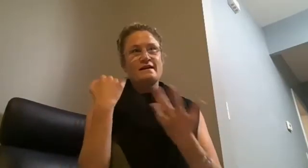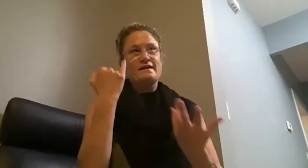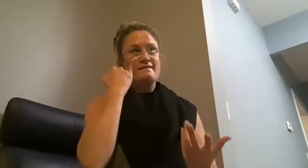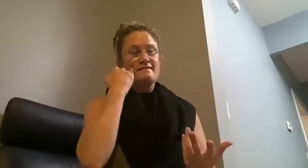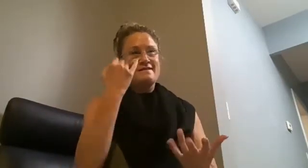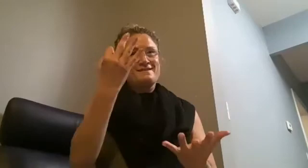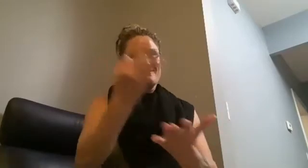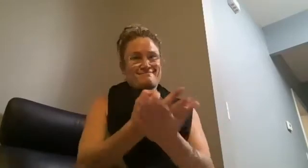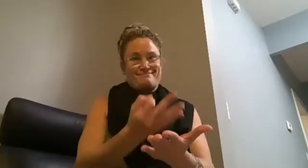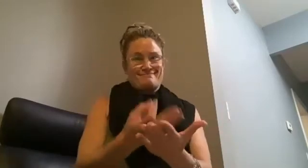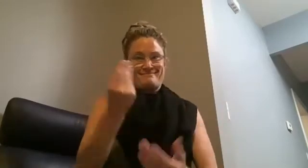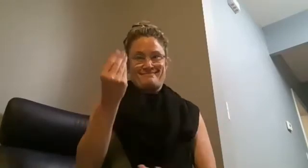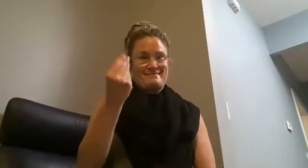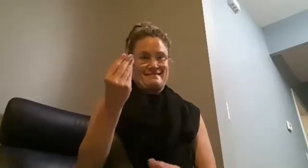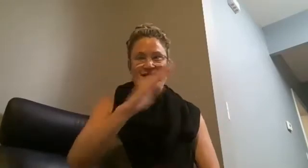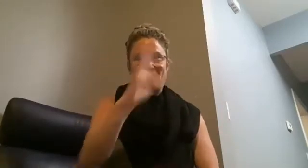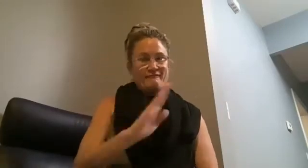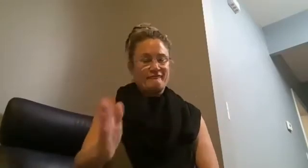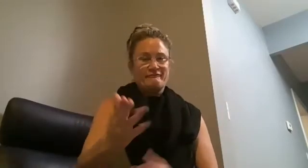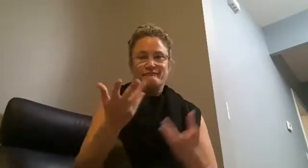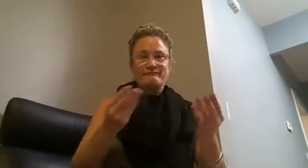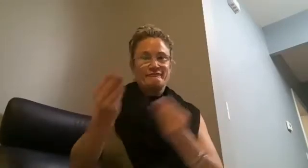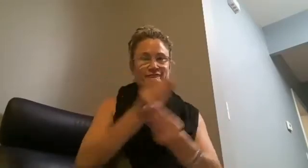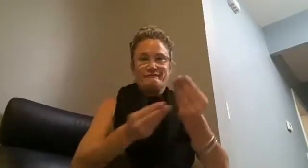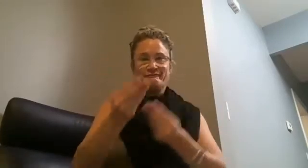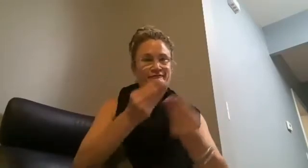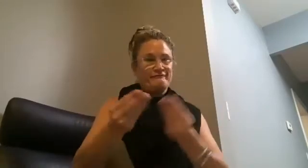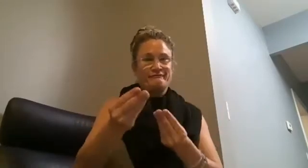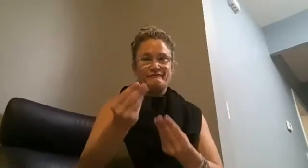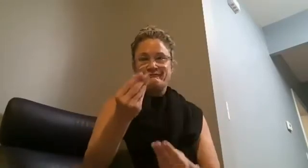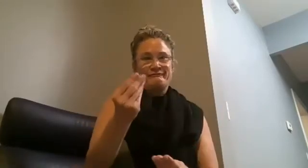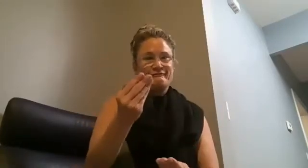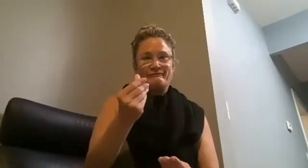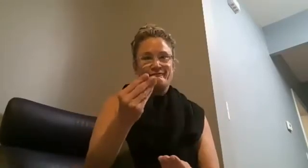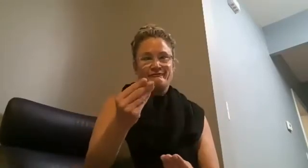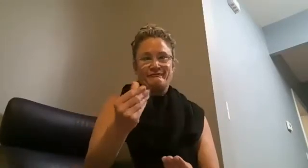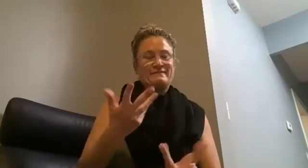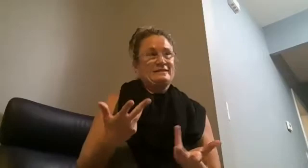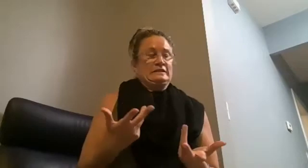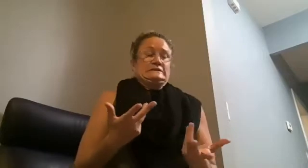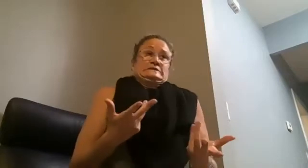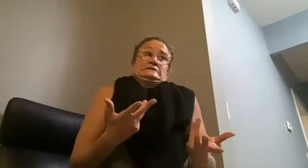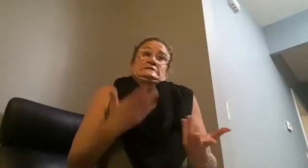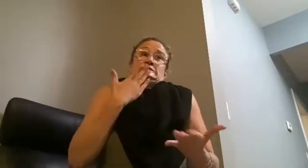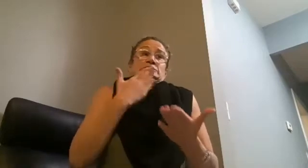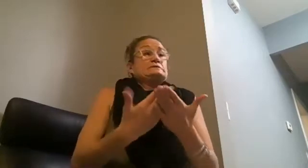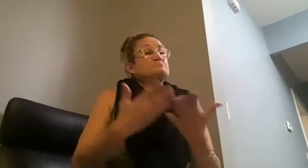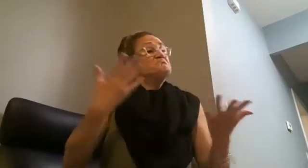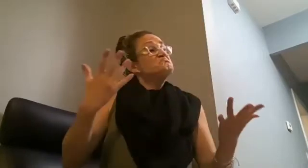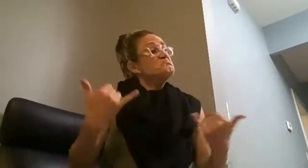Like, you have never had a budget. You've never dealt with money. Here is potentially a really good place to start. The beer is cheaper than the